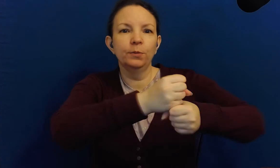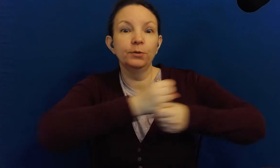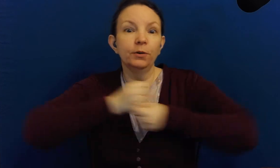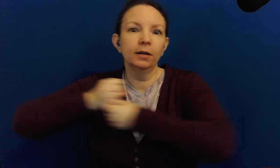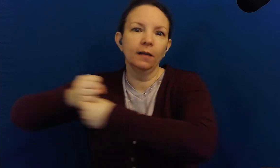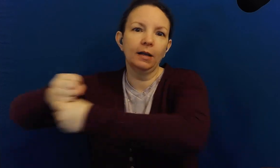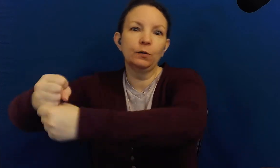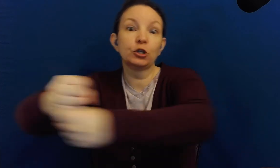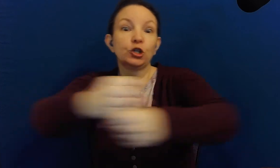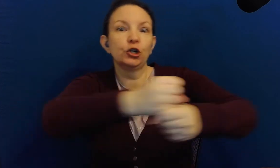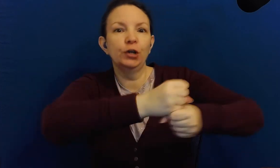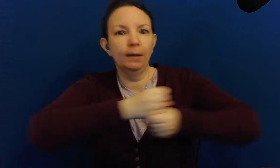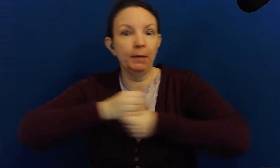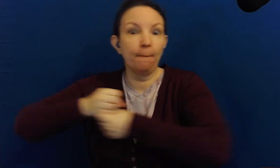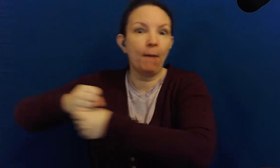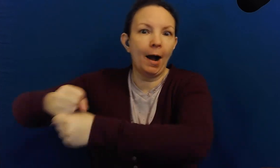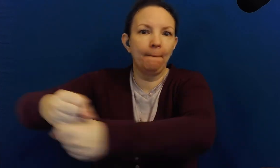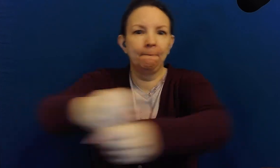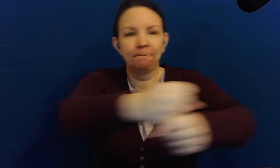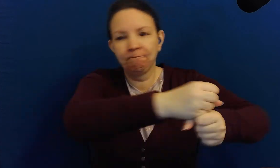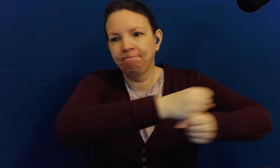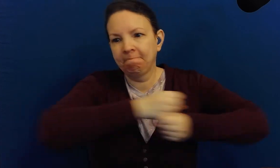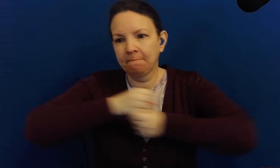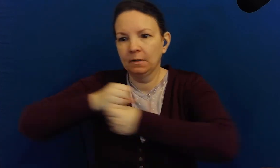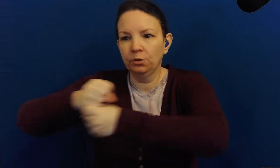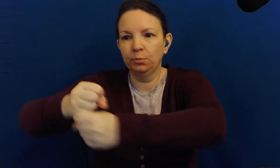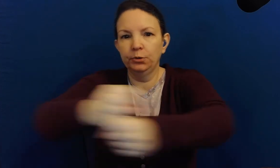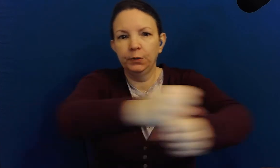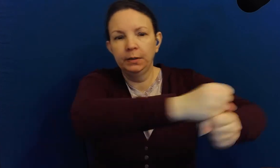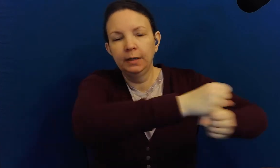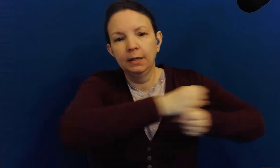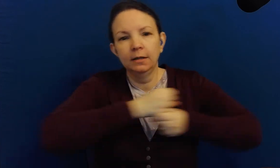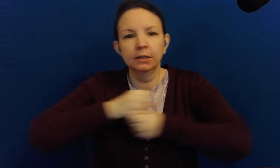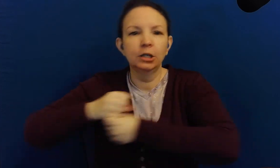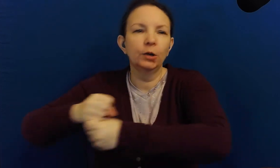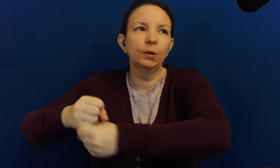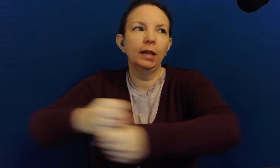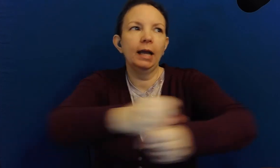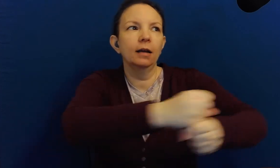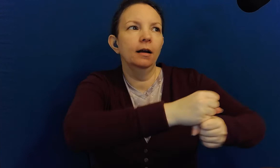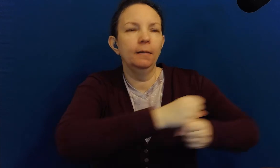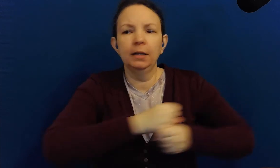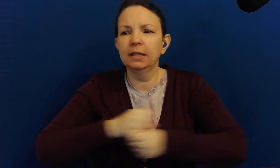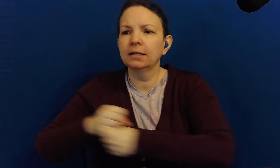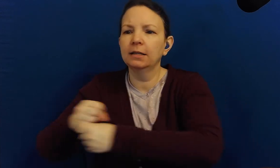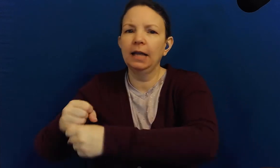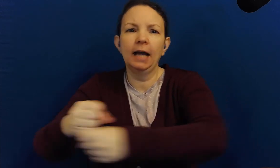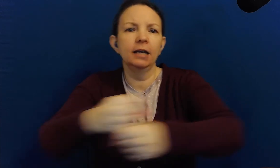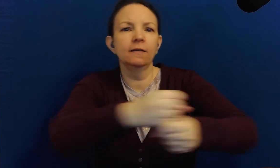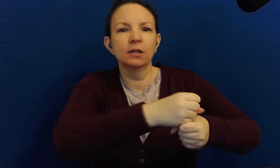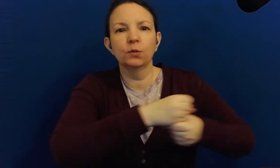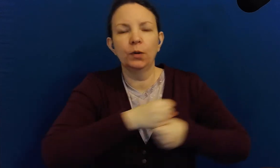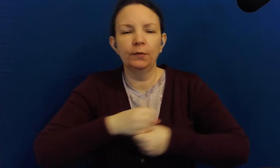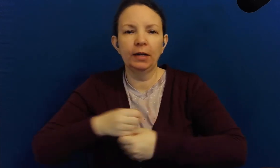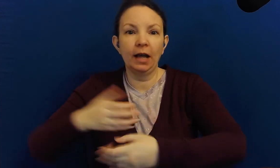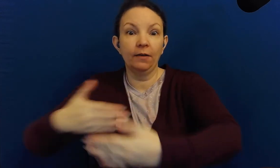brewing, like we're stirring a big pot. So brew. So like in this, the idea of this one, we got